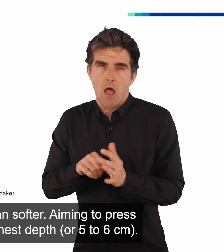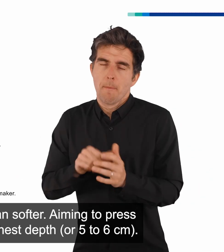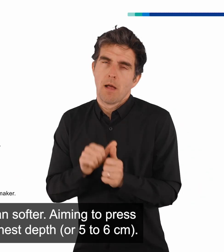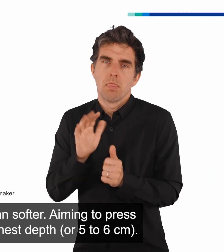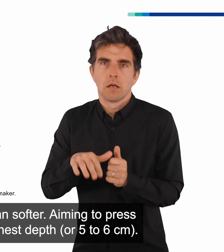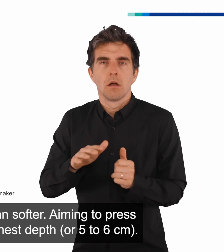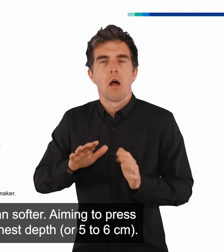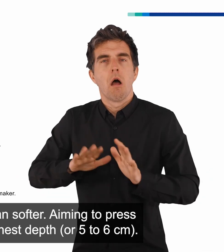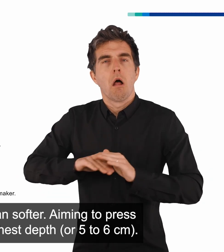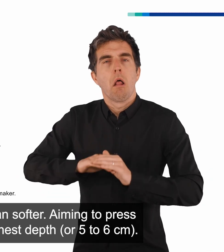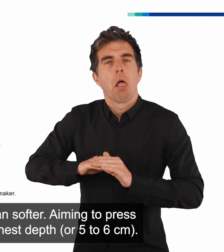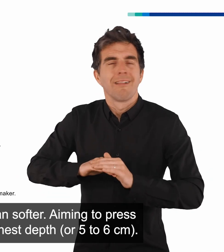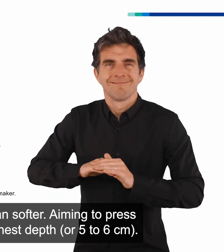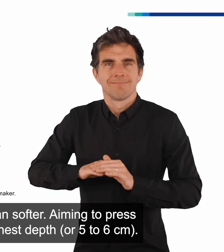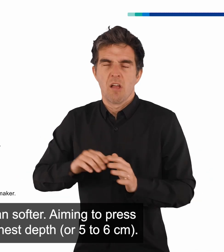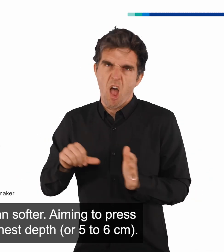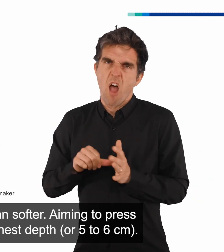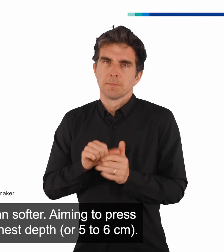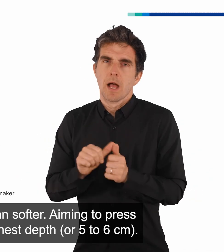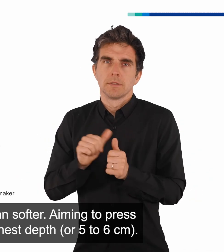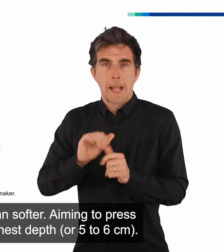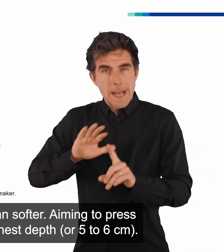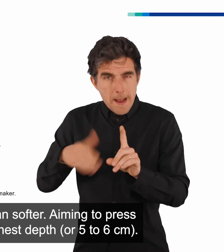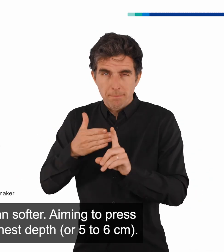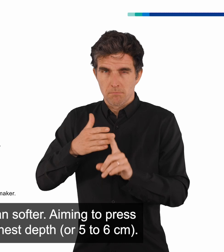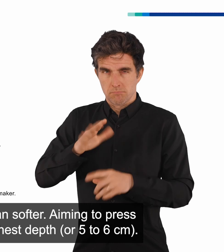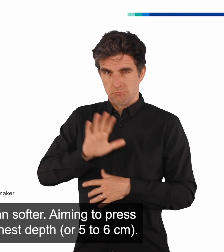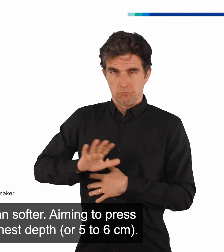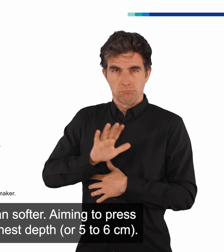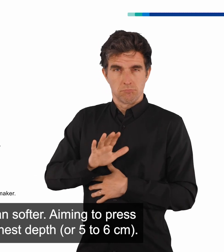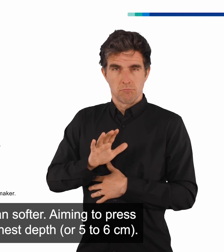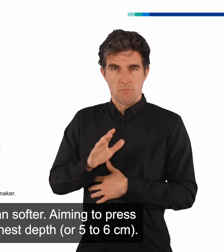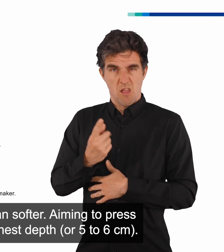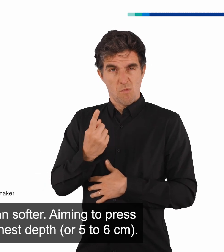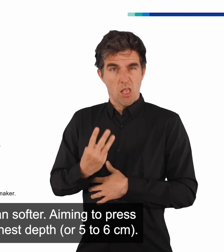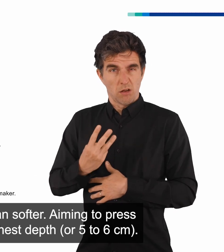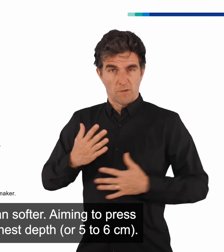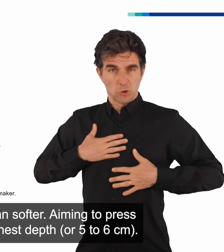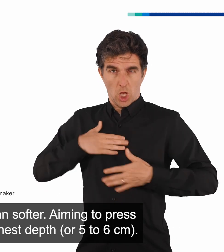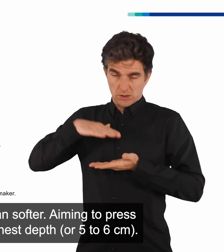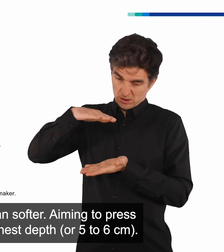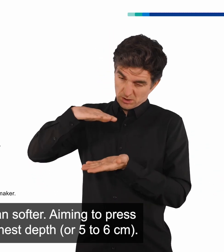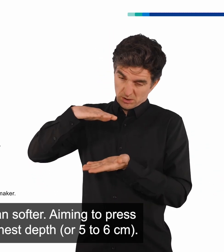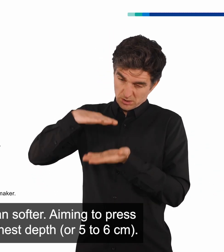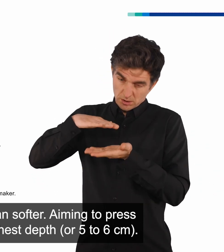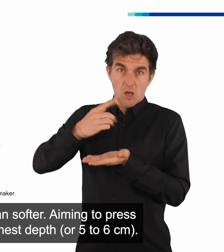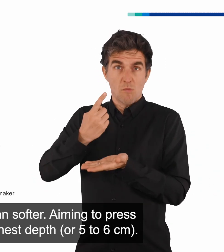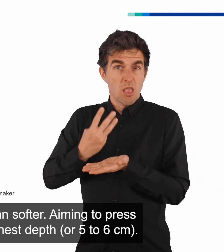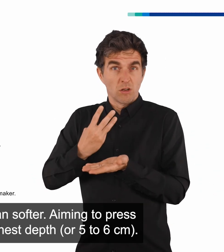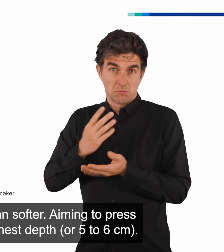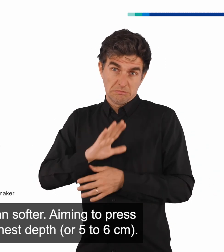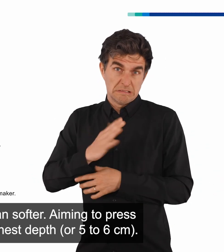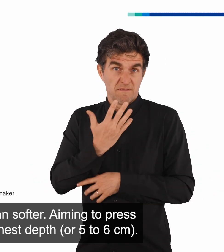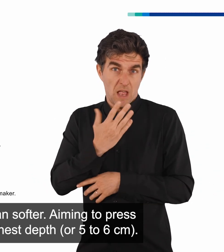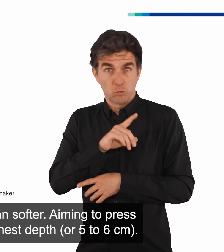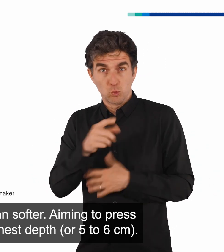pacemaker. That's it. You now know the basics of saving a life. Hopefully, you'll never have to